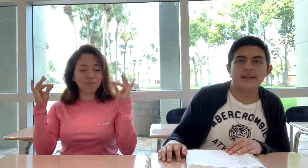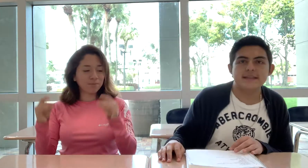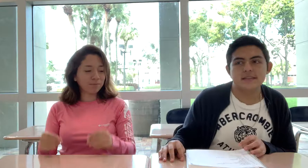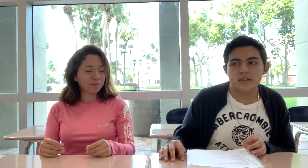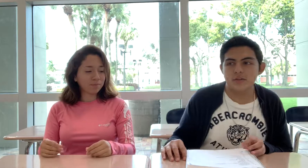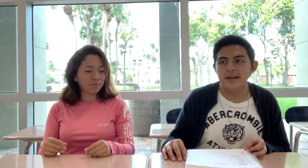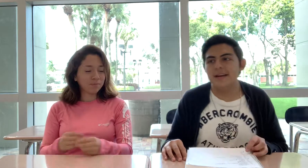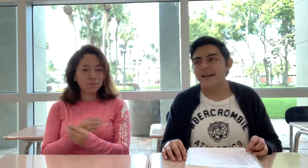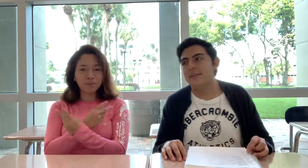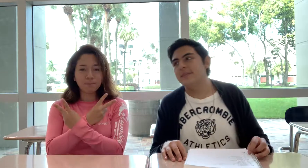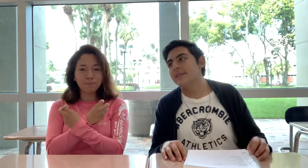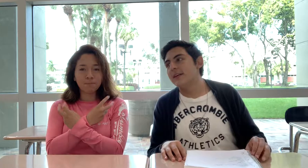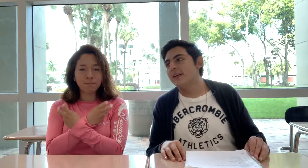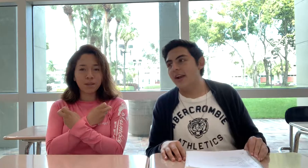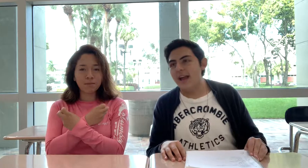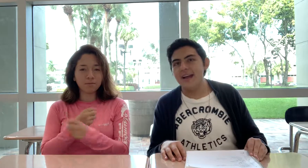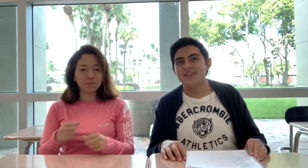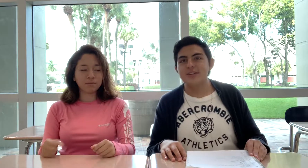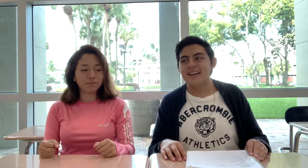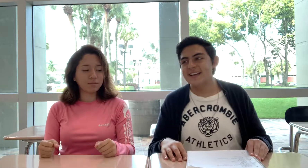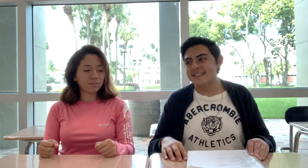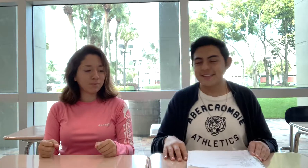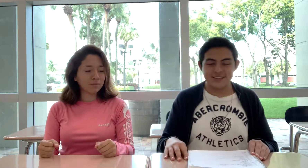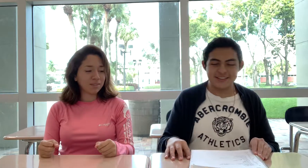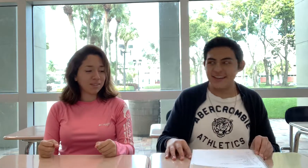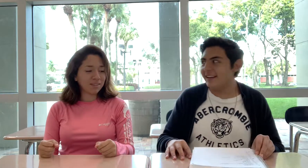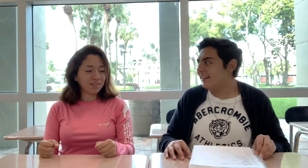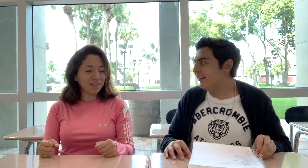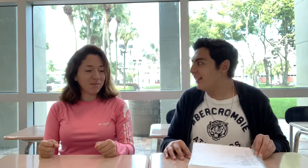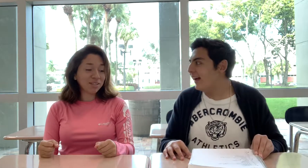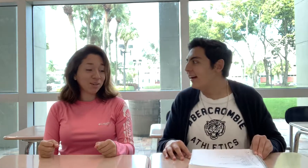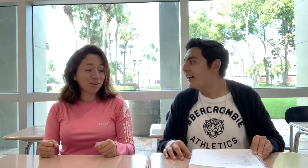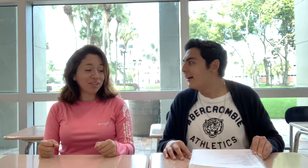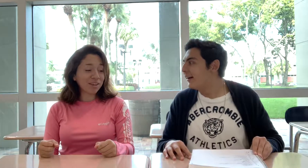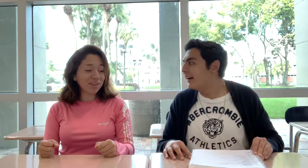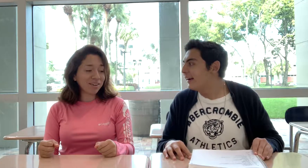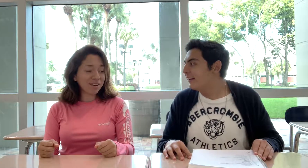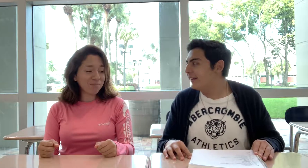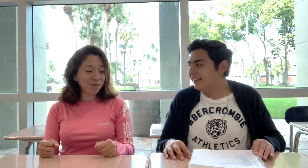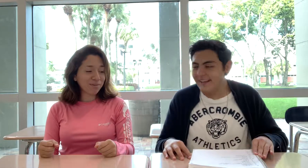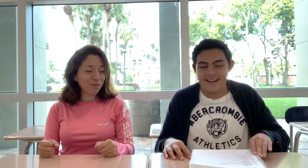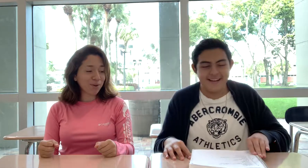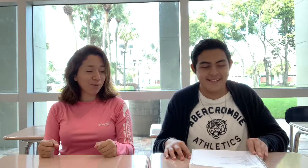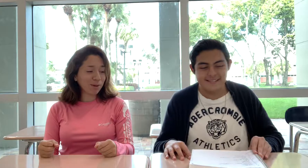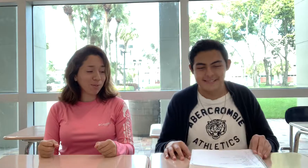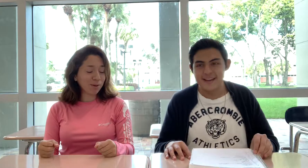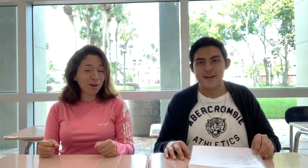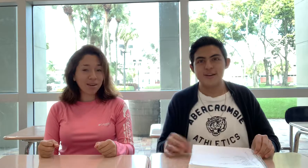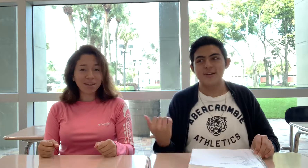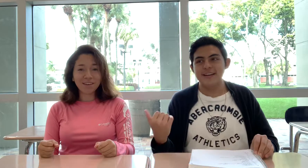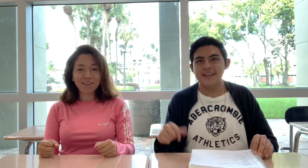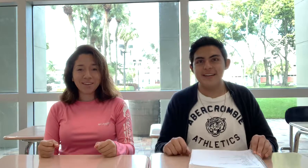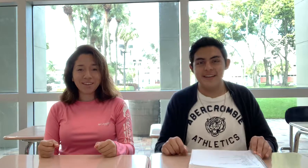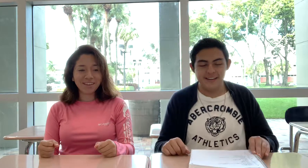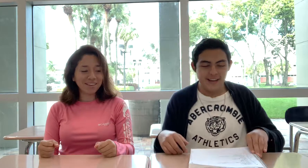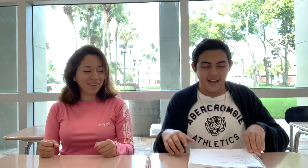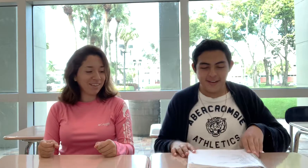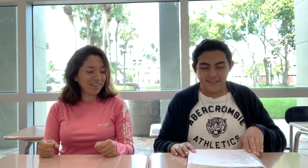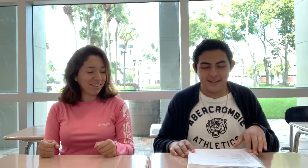Instagram. Your address. Just kidding. My social security number. My phone number. Your credit card. Alright.